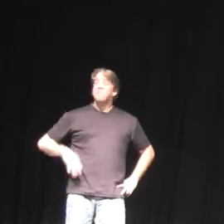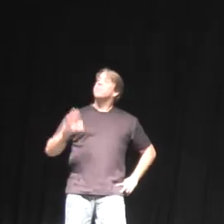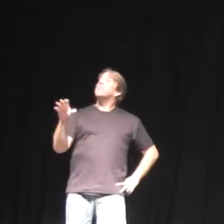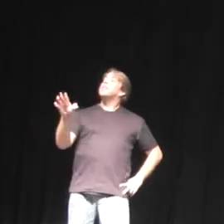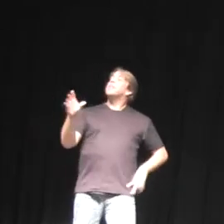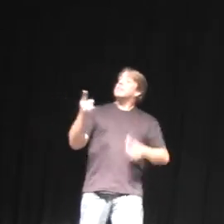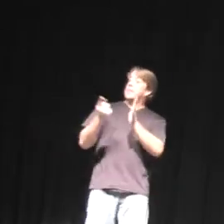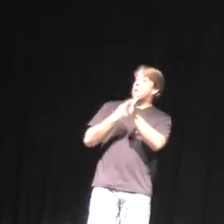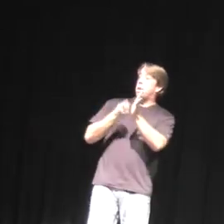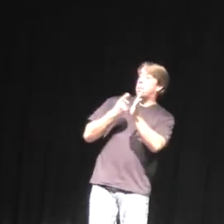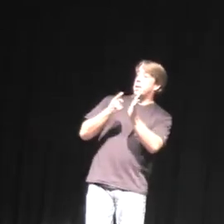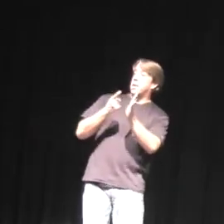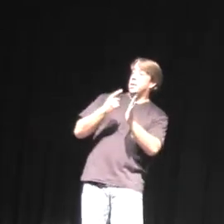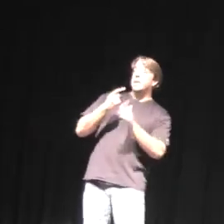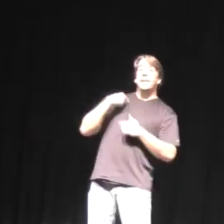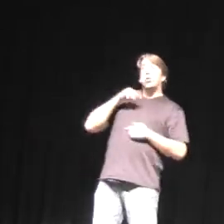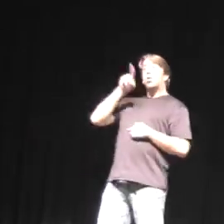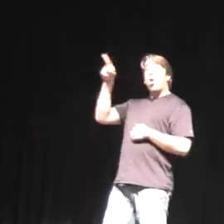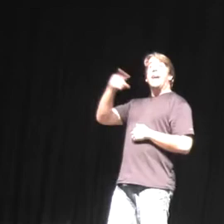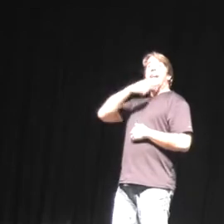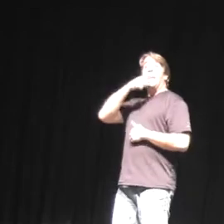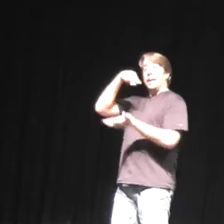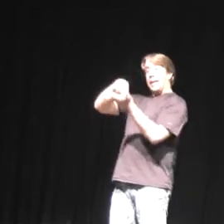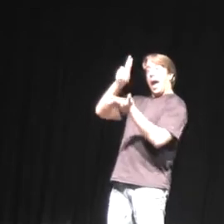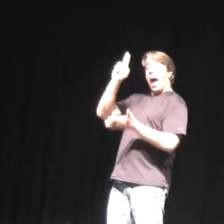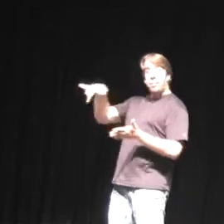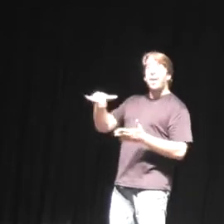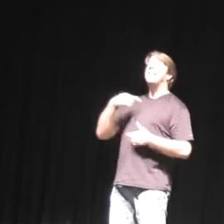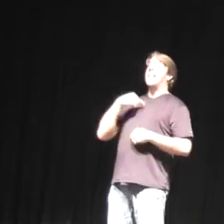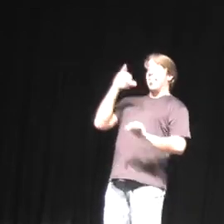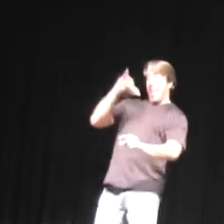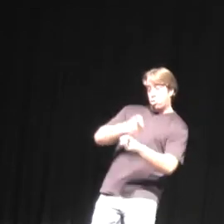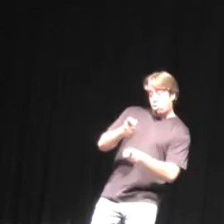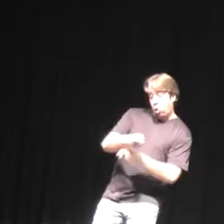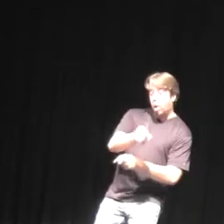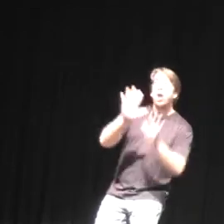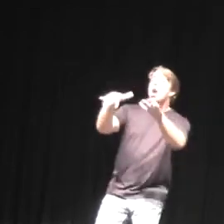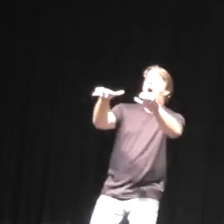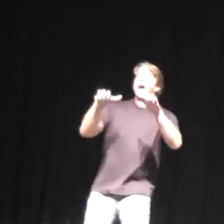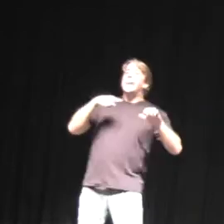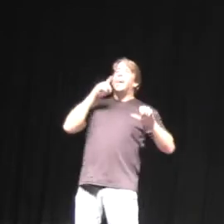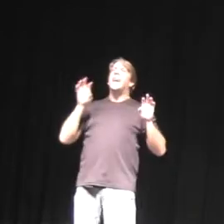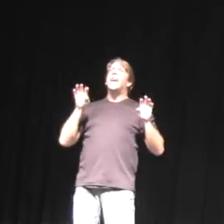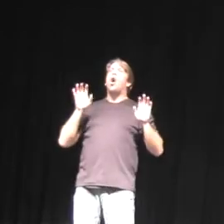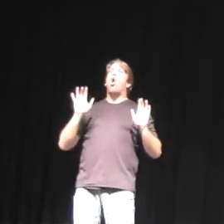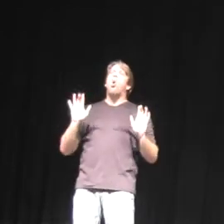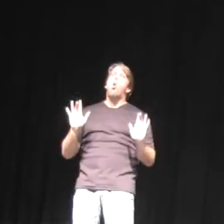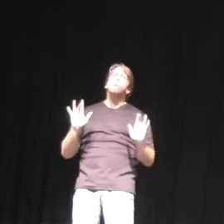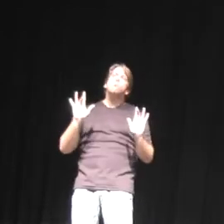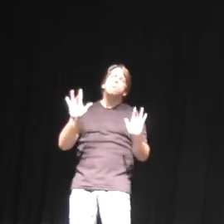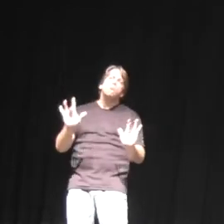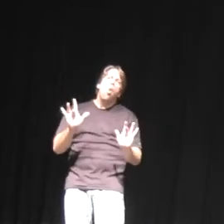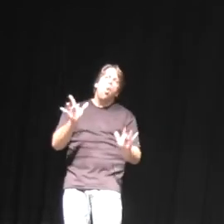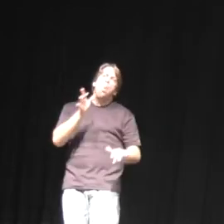Sometimes I tell that joke at the Improv or the Laugh Factory or something, and I get the audience goes, oh, right?